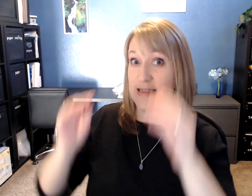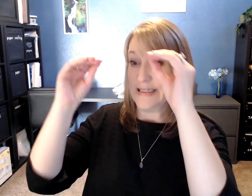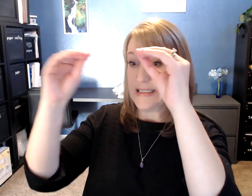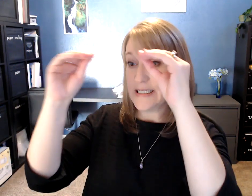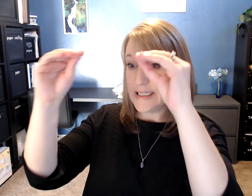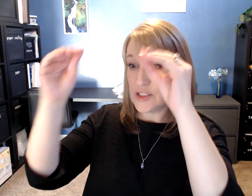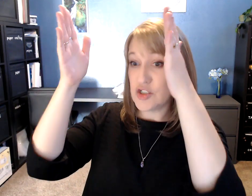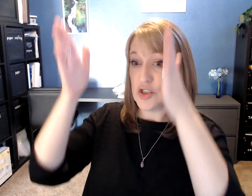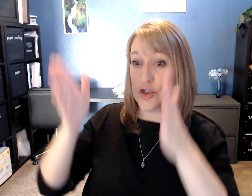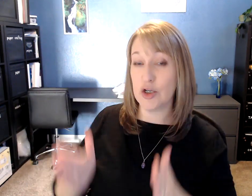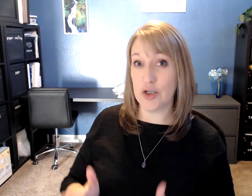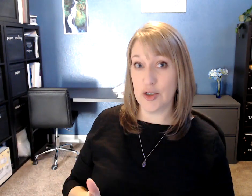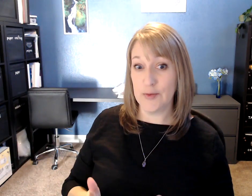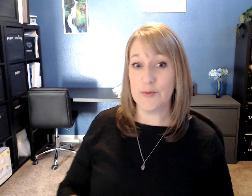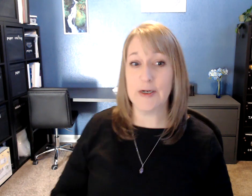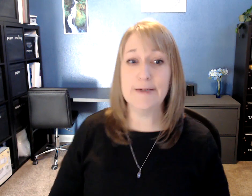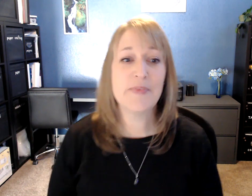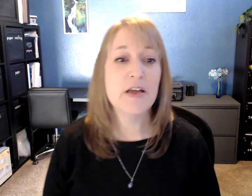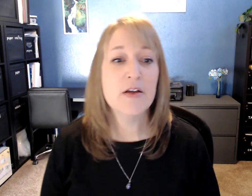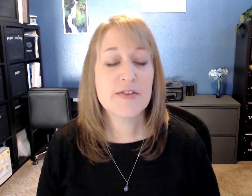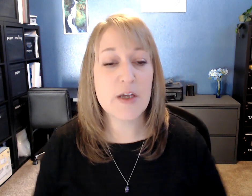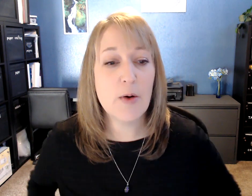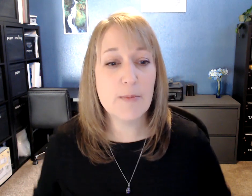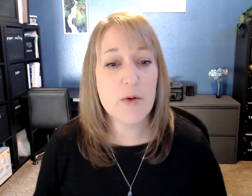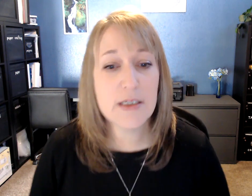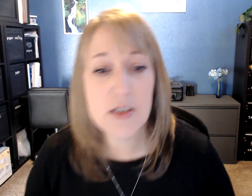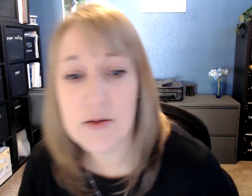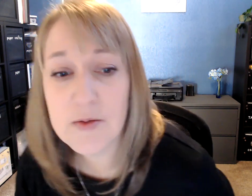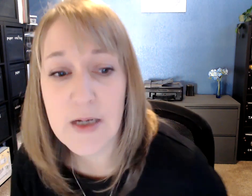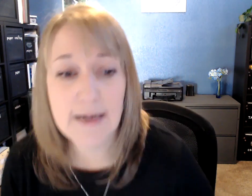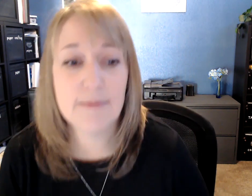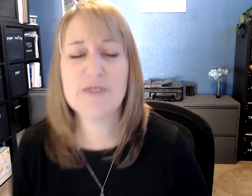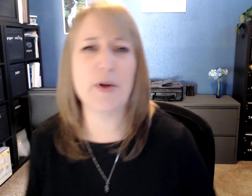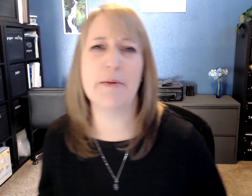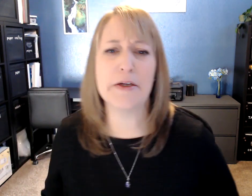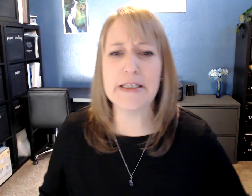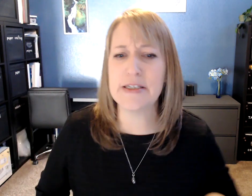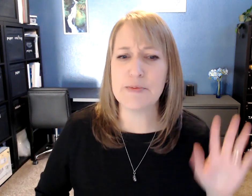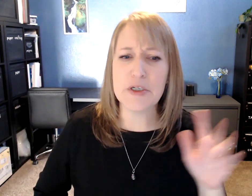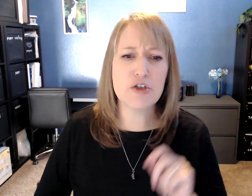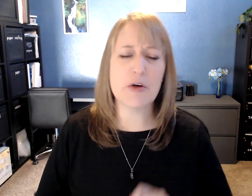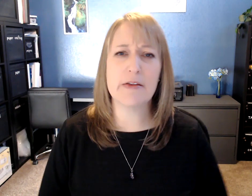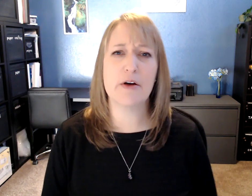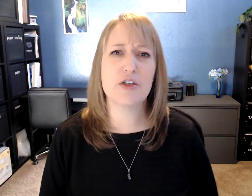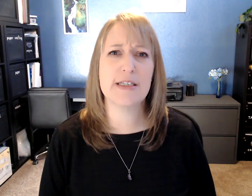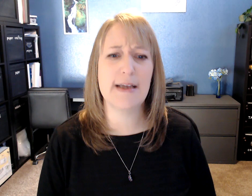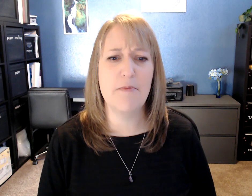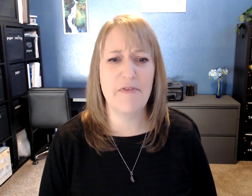it teacher, right? So I'm going to, this vocabulary list is pretty short. There are just